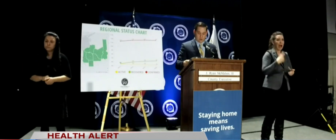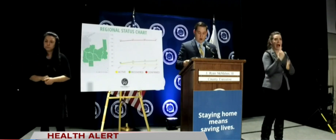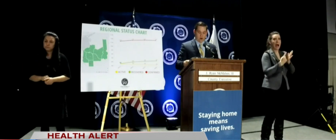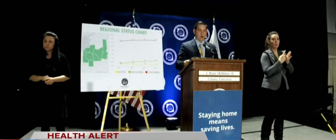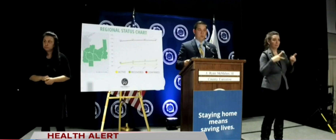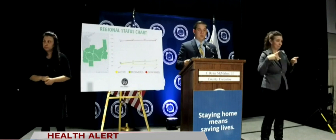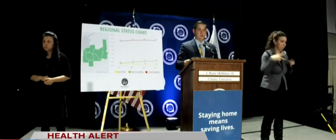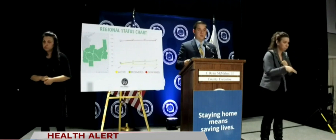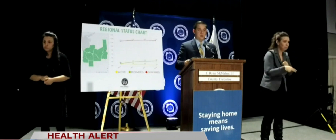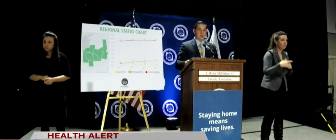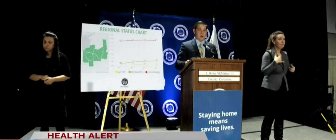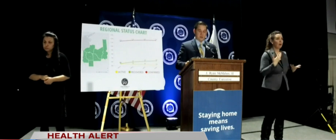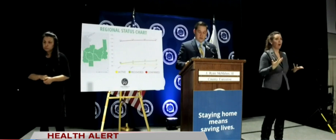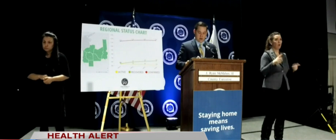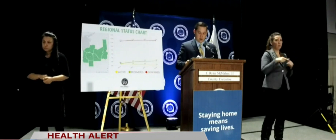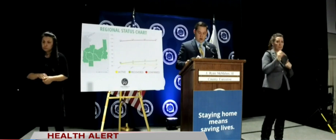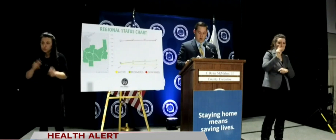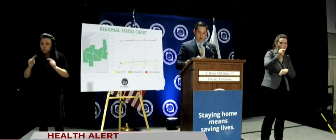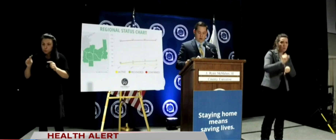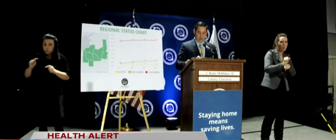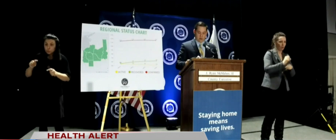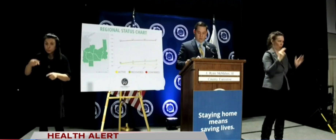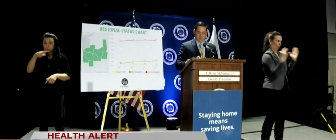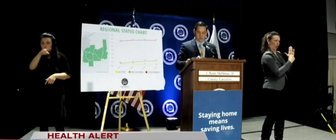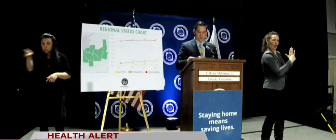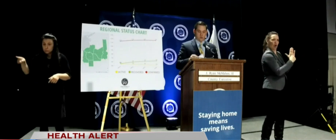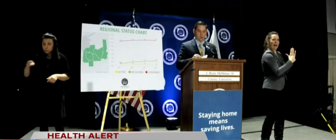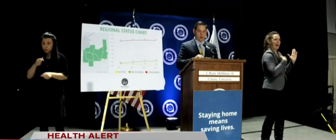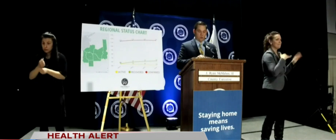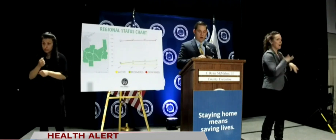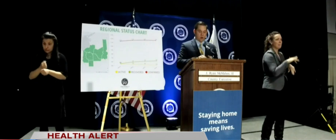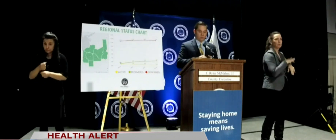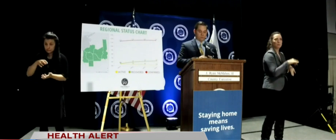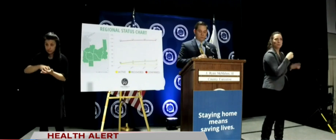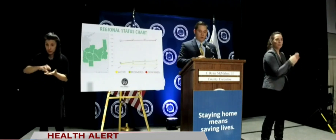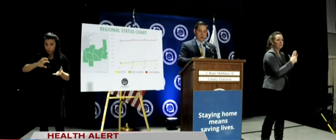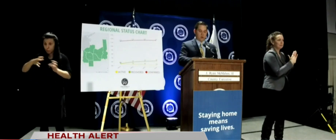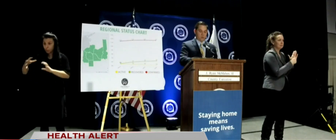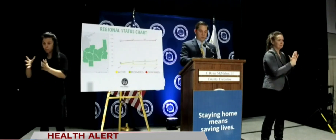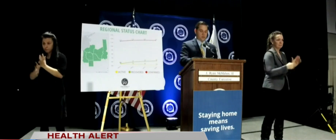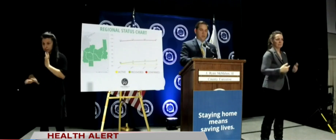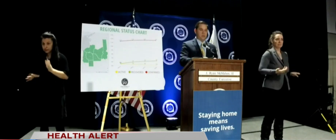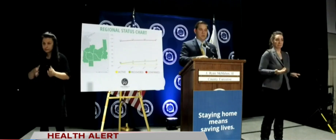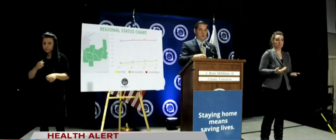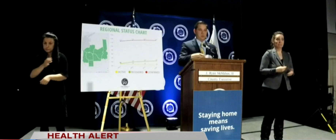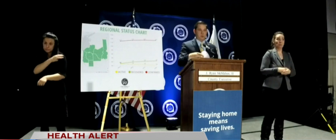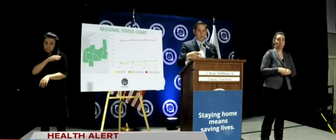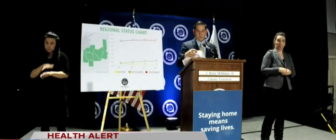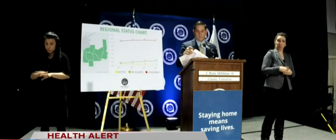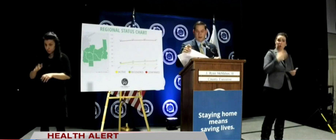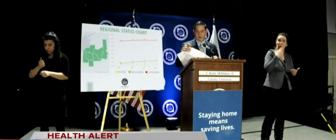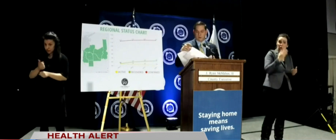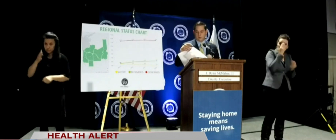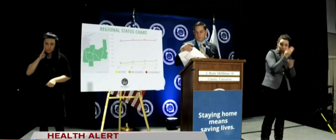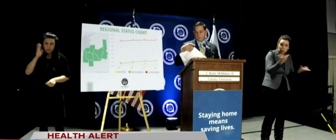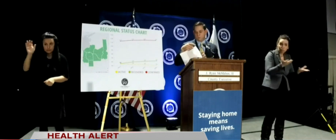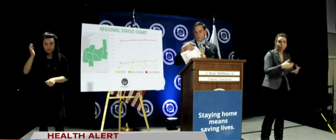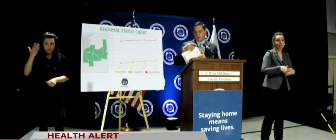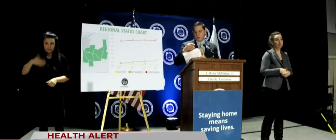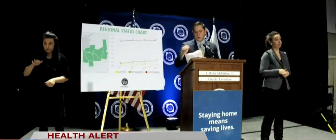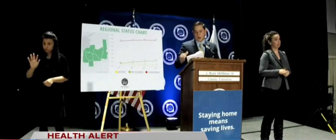out. There are companies that are hiring and companies that are doing quite well with changing consumer